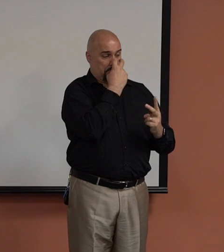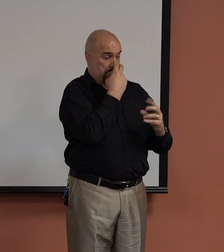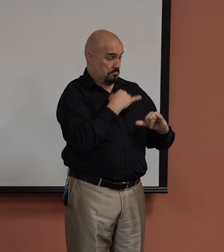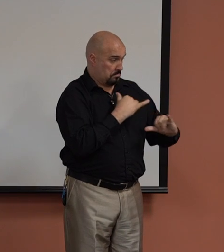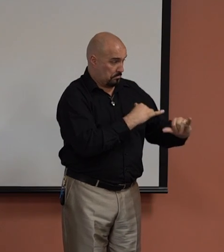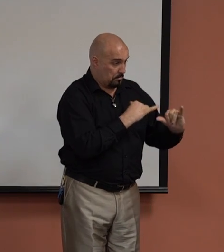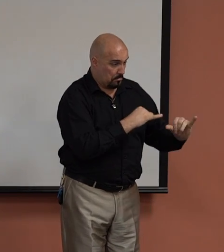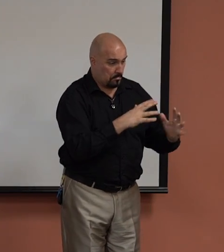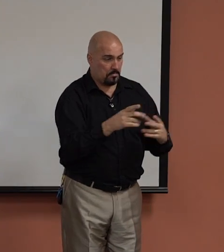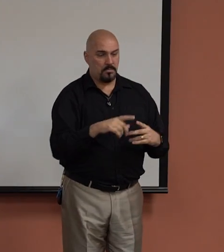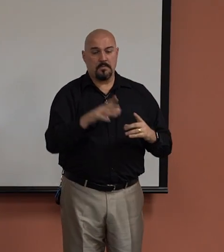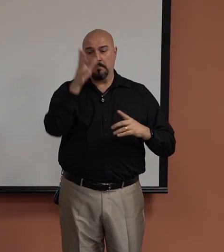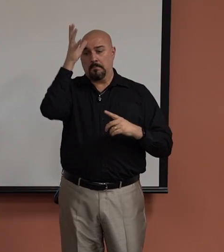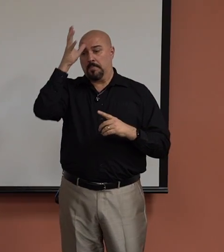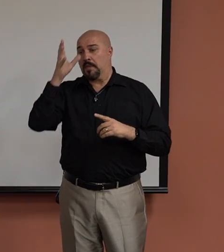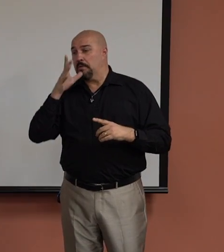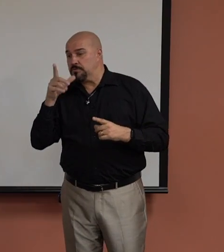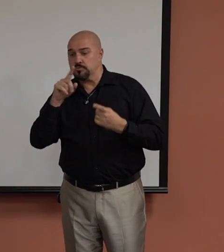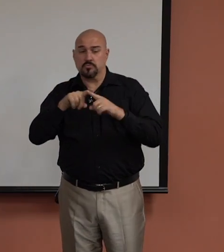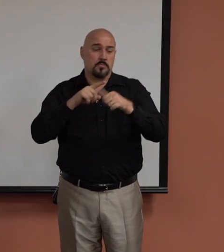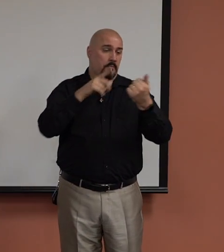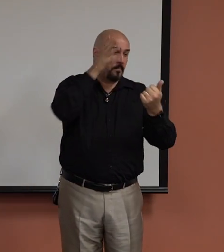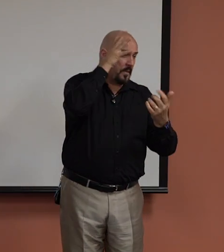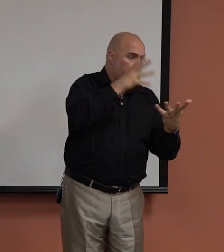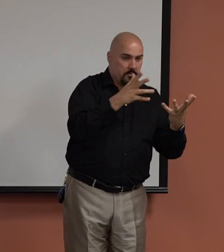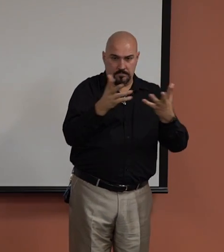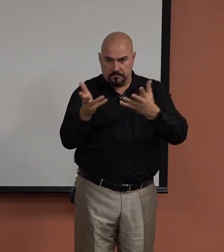a great avenue, is to utilize